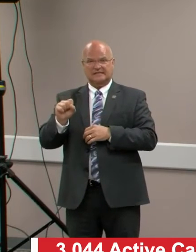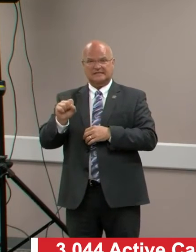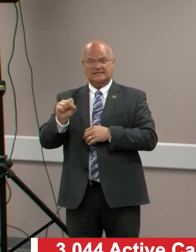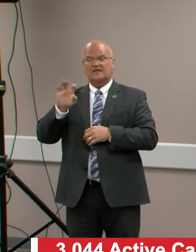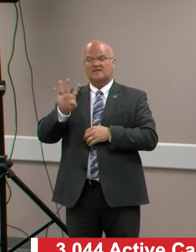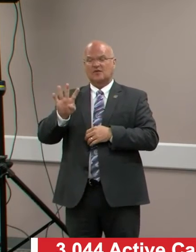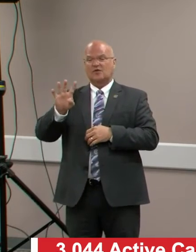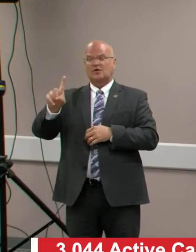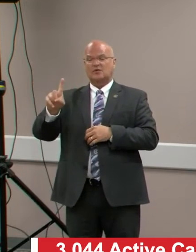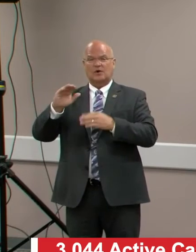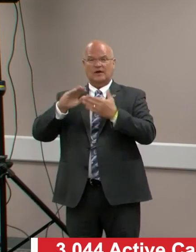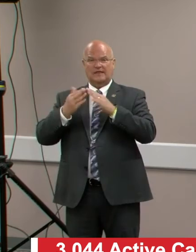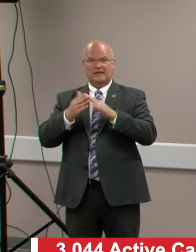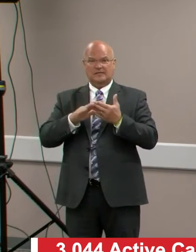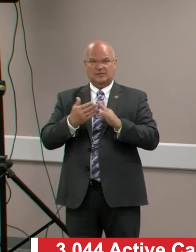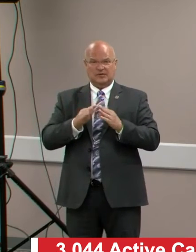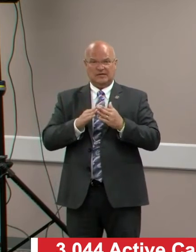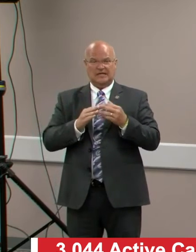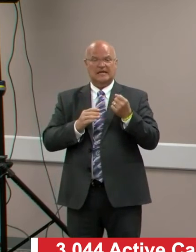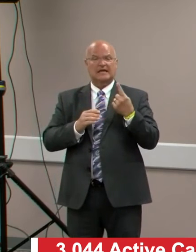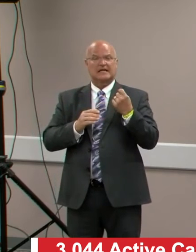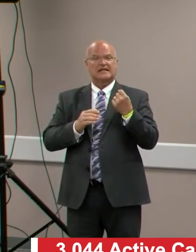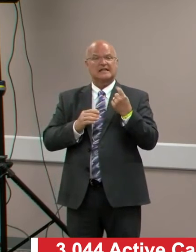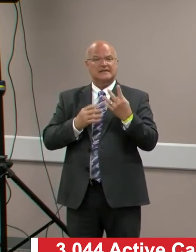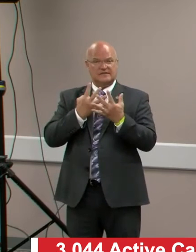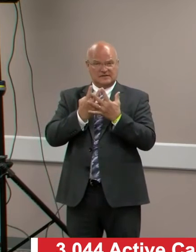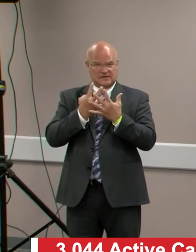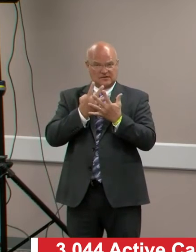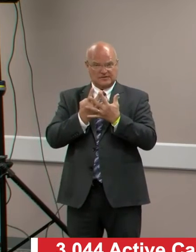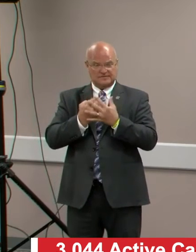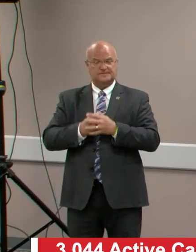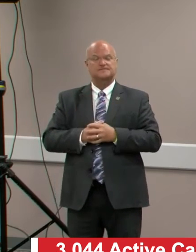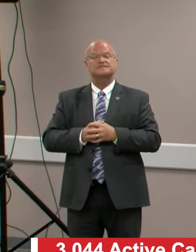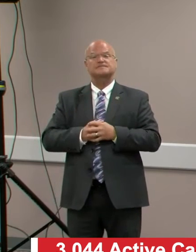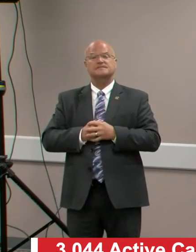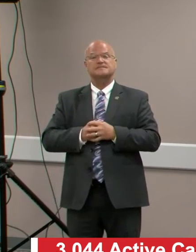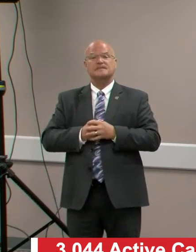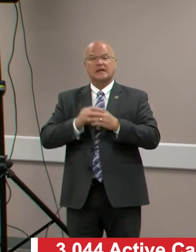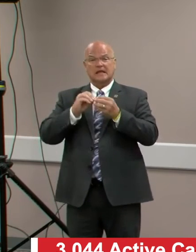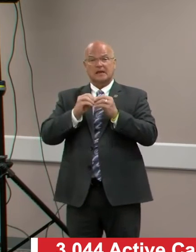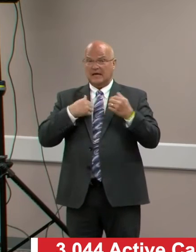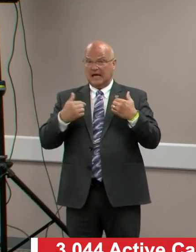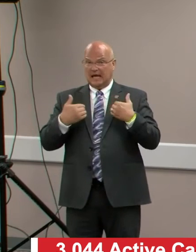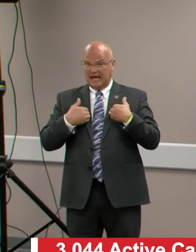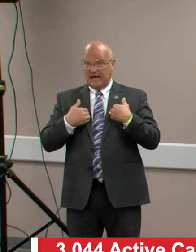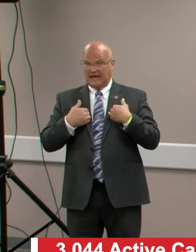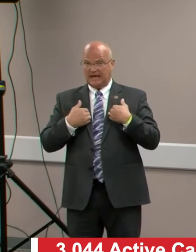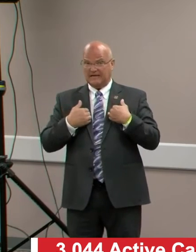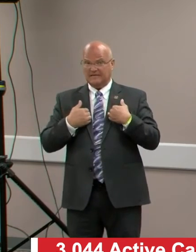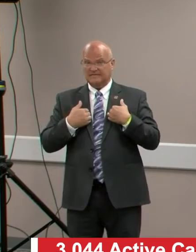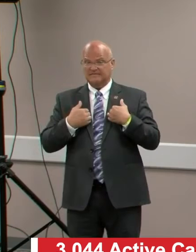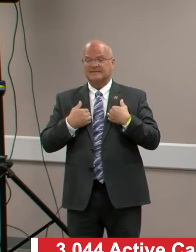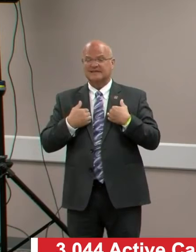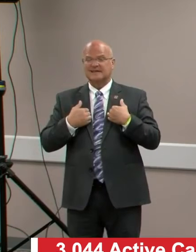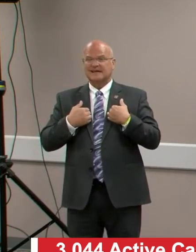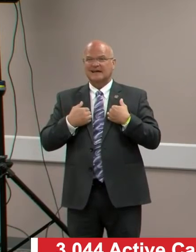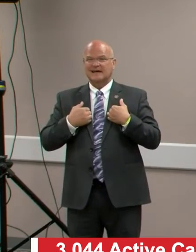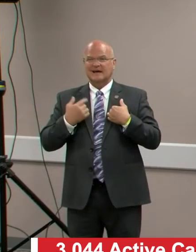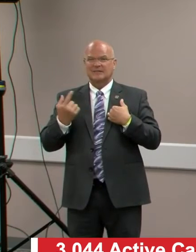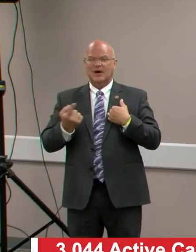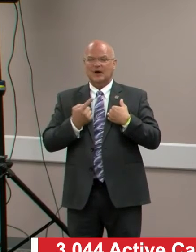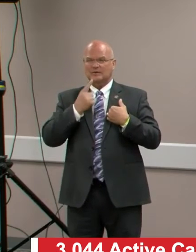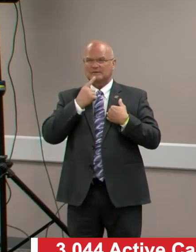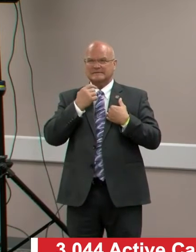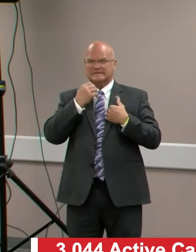are in the community, 11 are incarcerated. And the numbers that I have, and I'm always